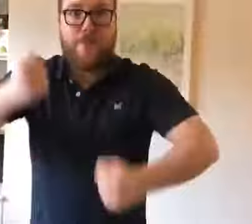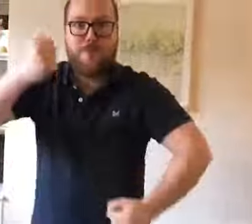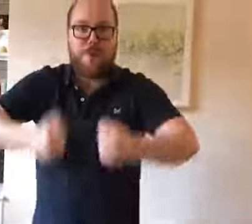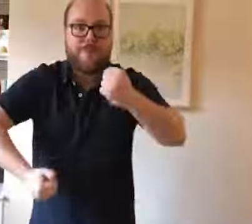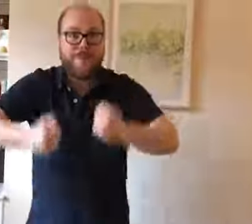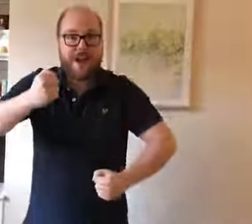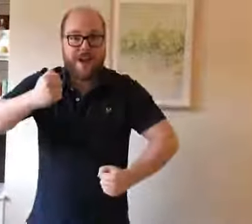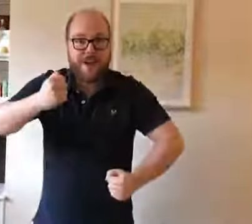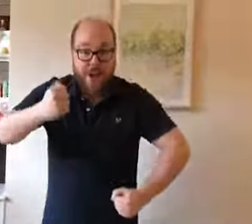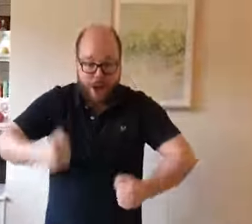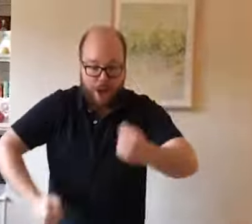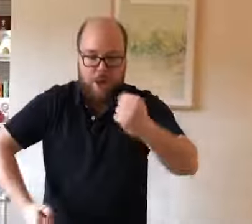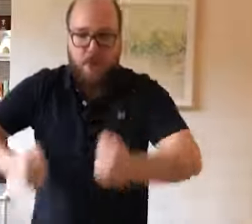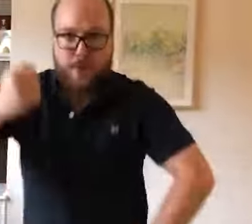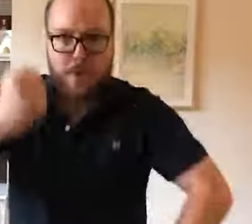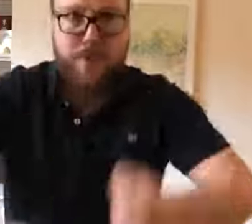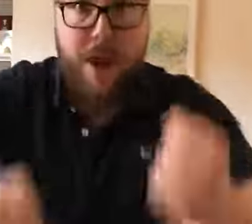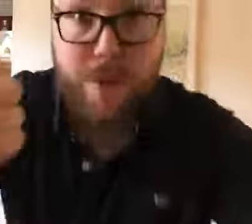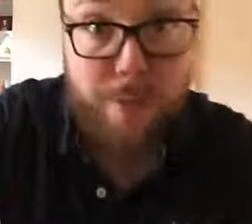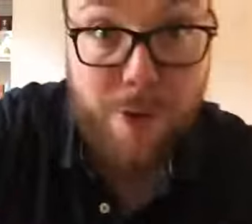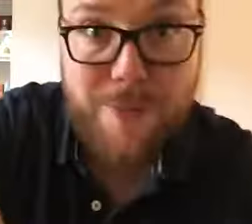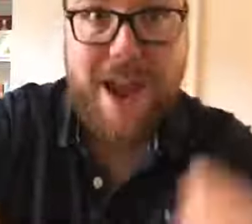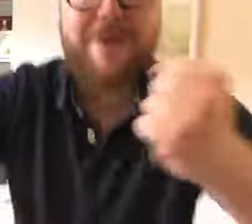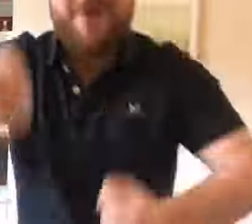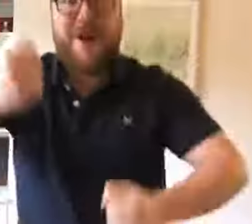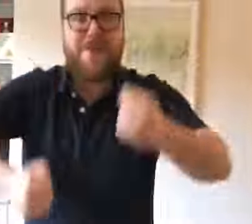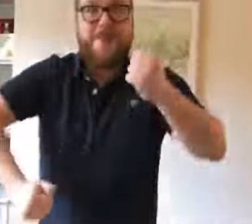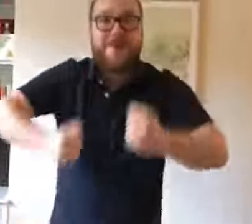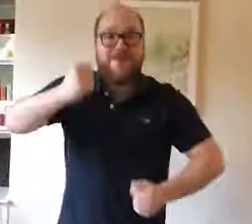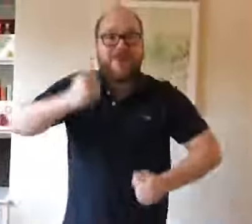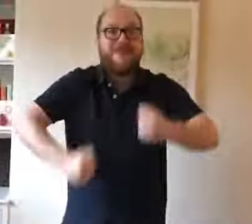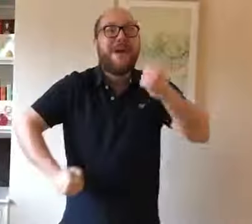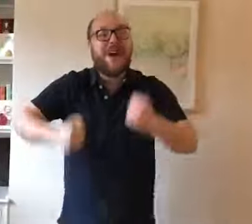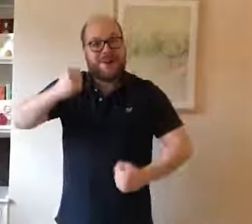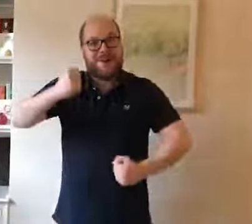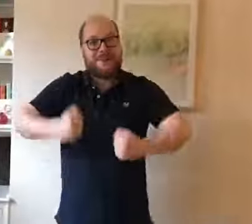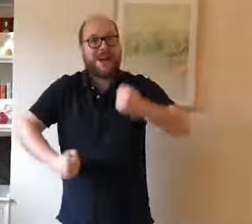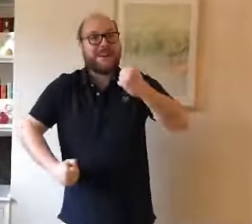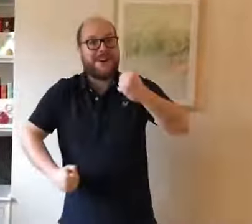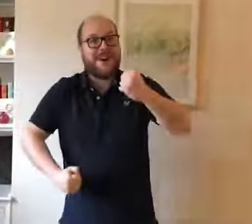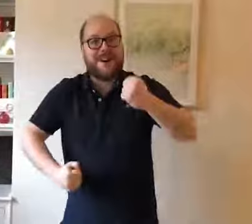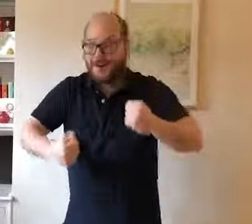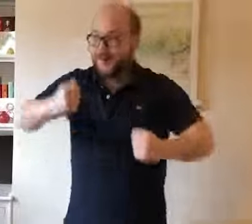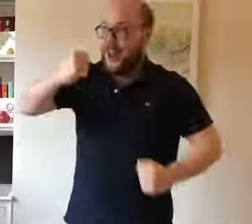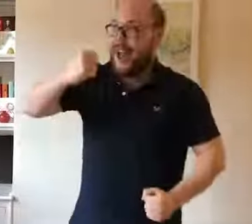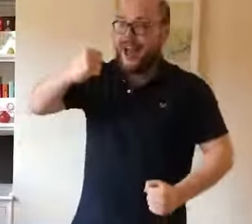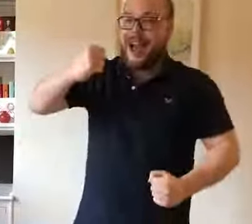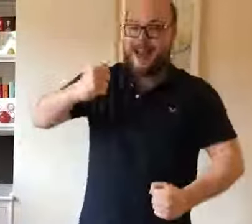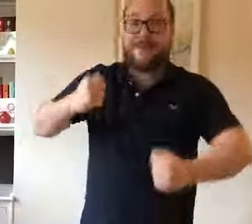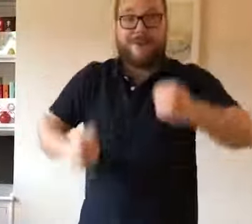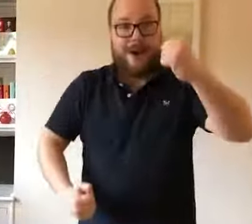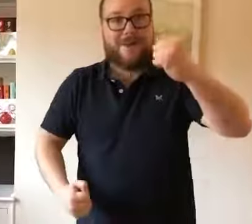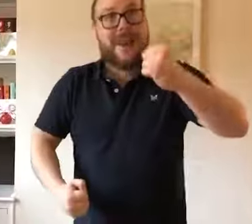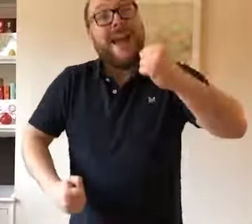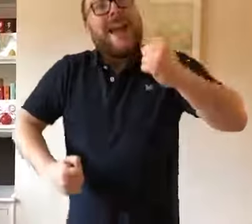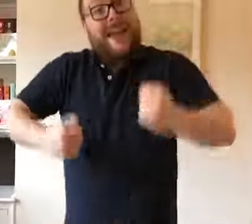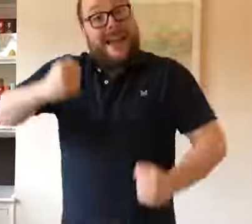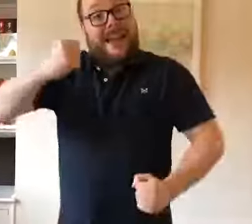broom broom there. Here a broom there a broom. Everywhere a broom broom. Old MacDonald had a farm. E